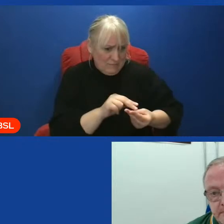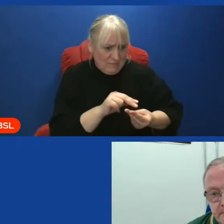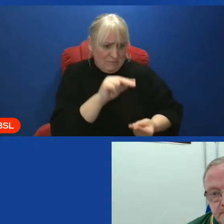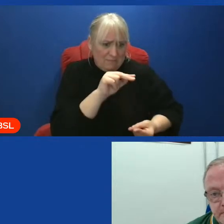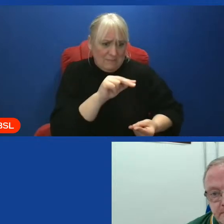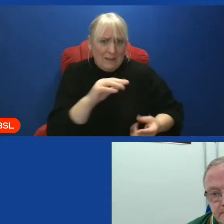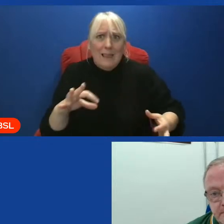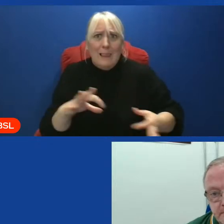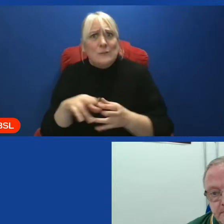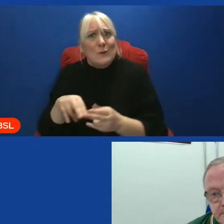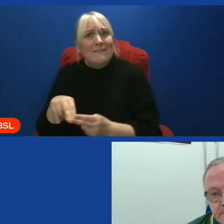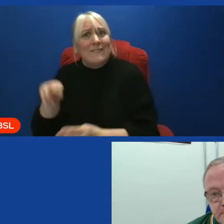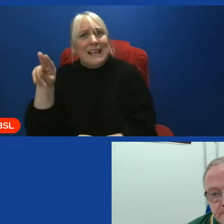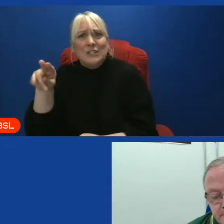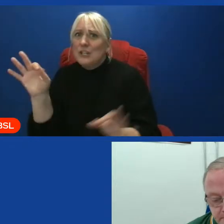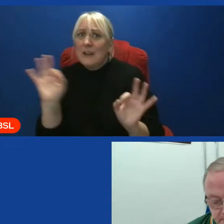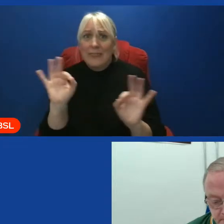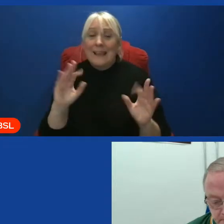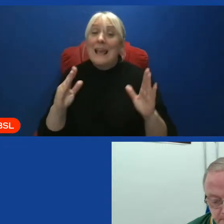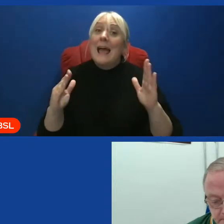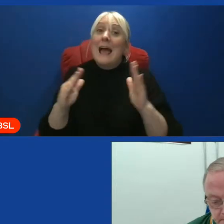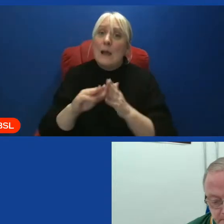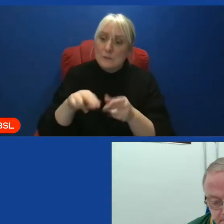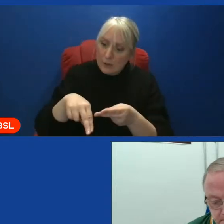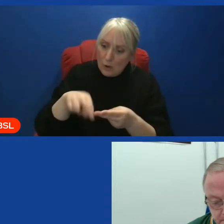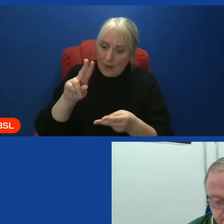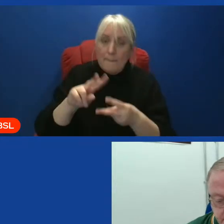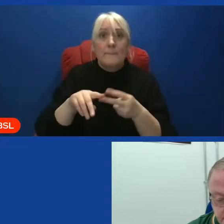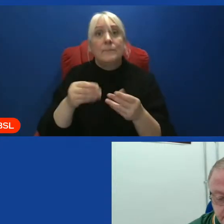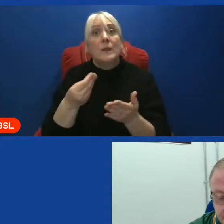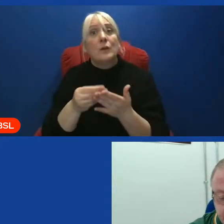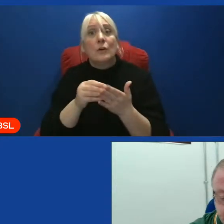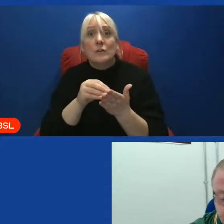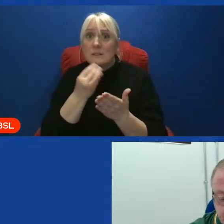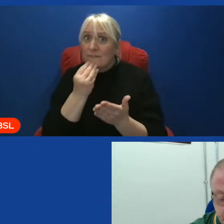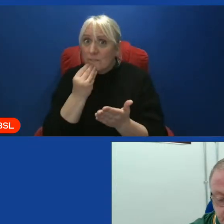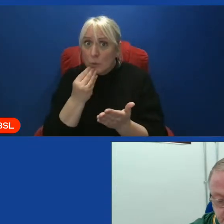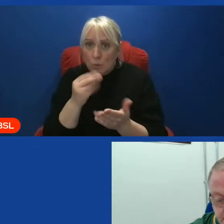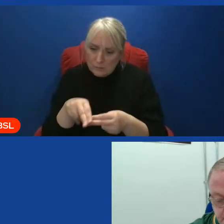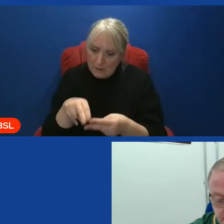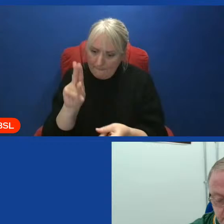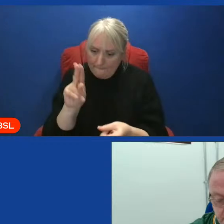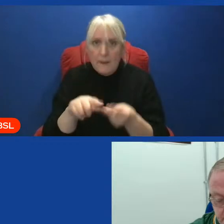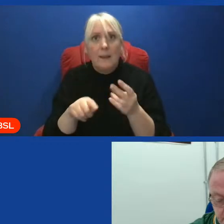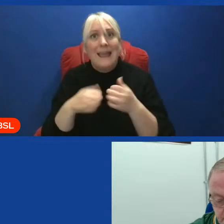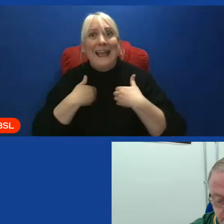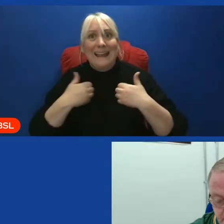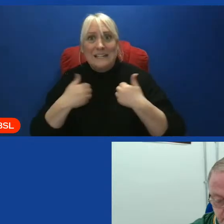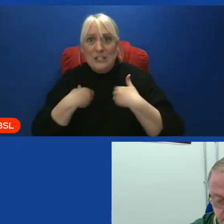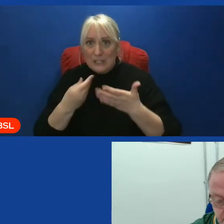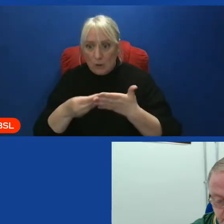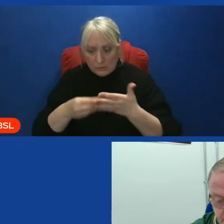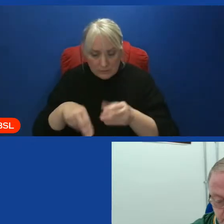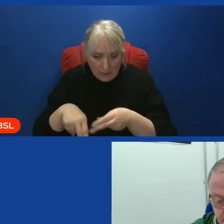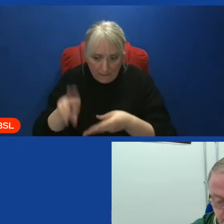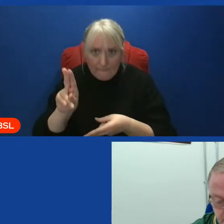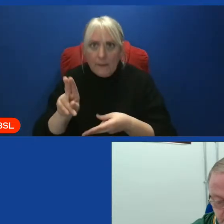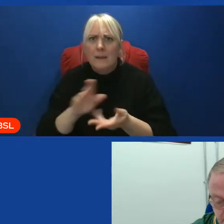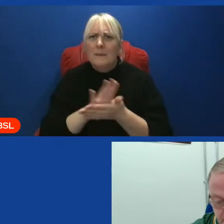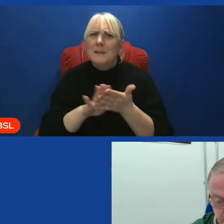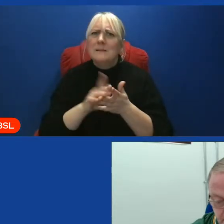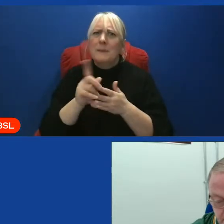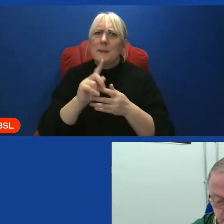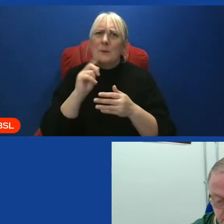So housing's gone up, the cost of food has gone up, energy has gone up. So people's disposable income